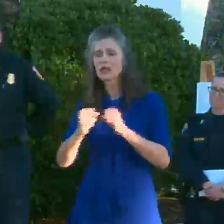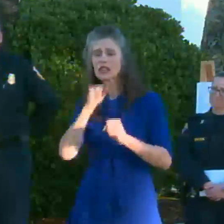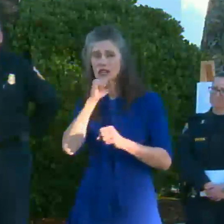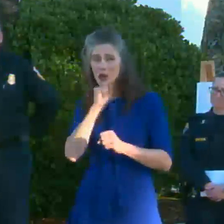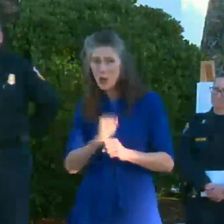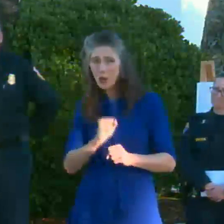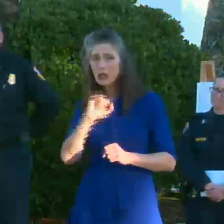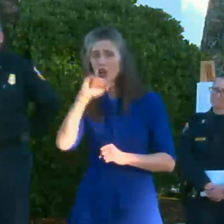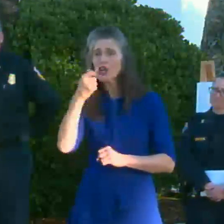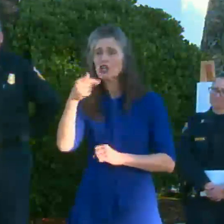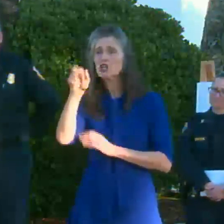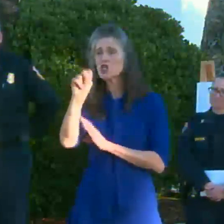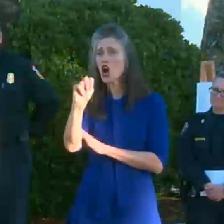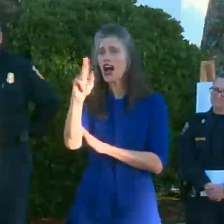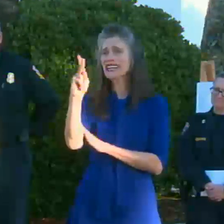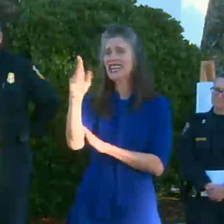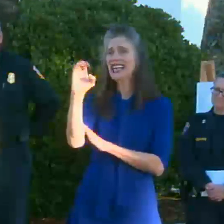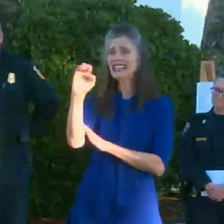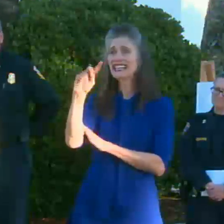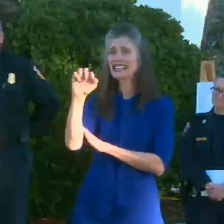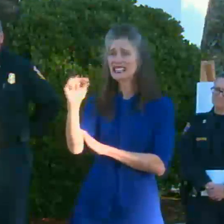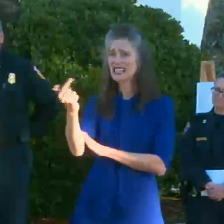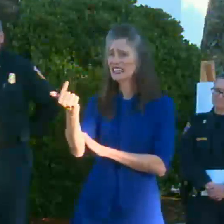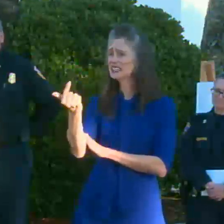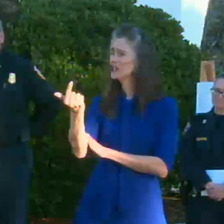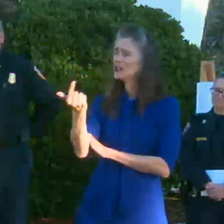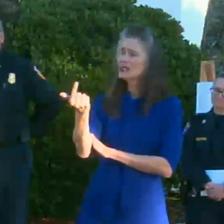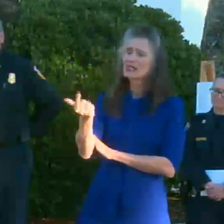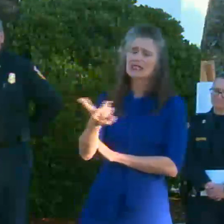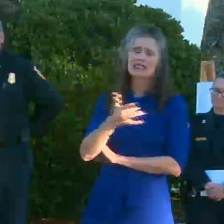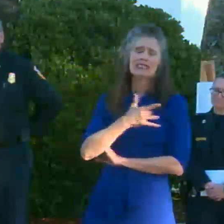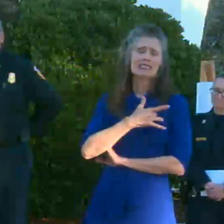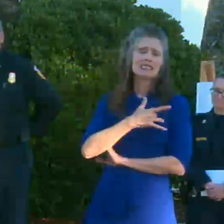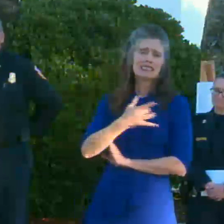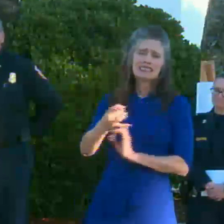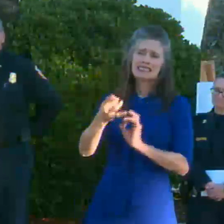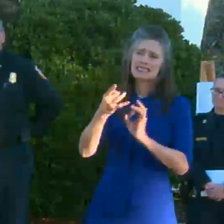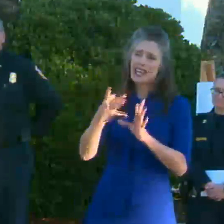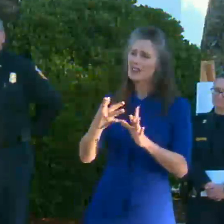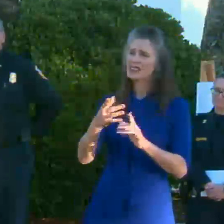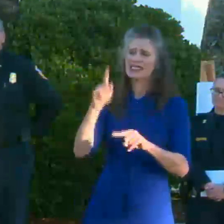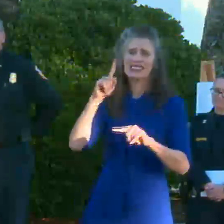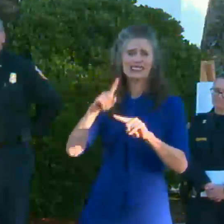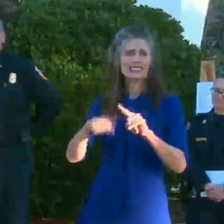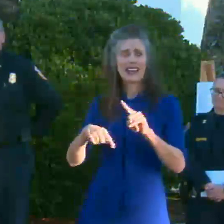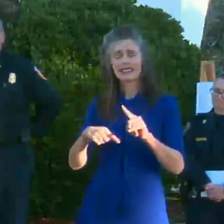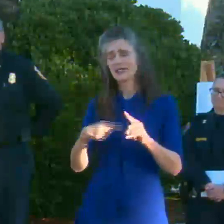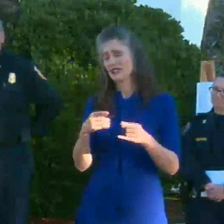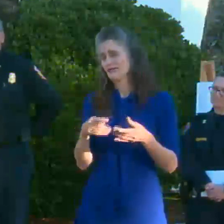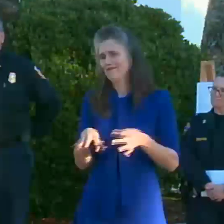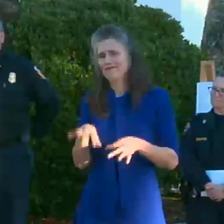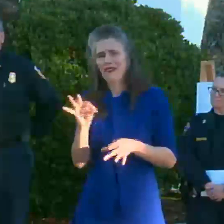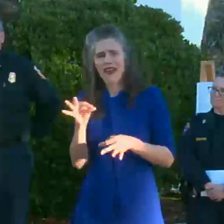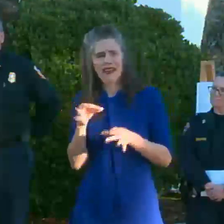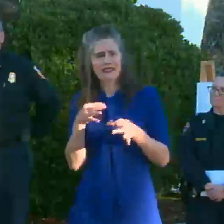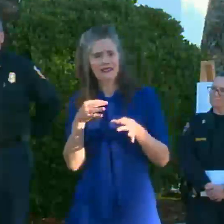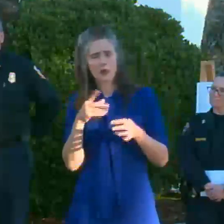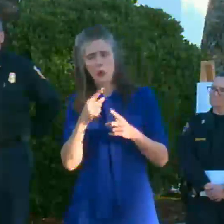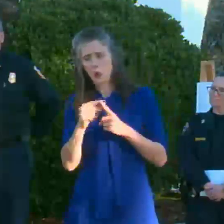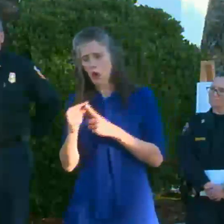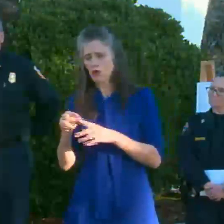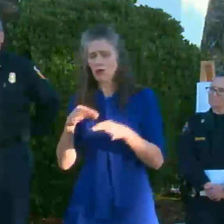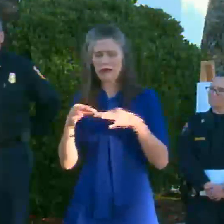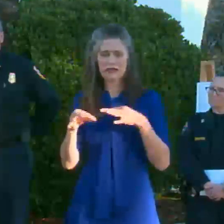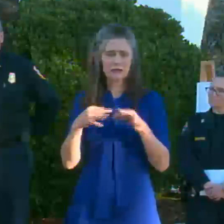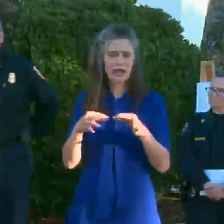It goes without saying how incredibly devastating this situation is for their loved ones during this